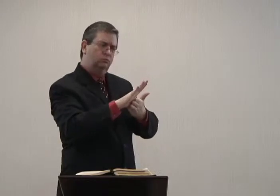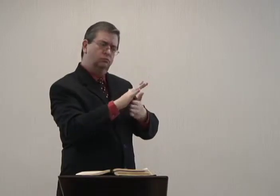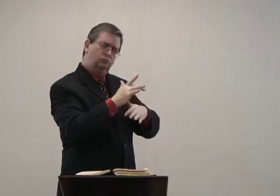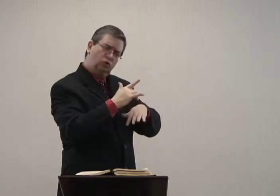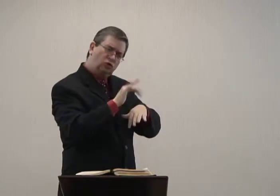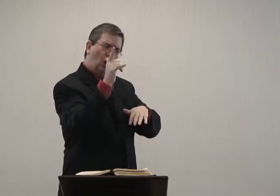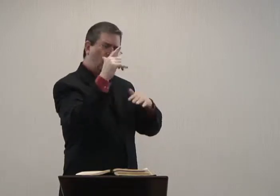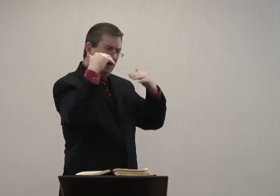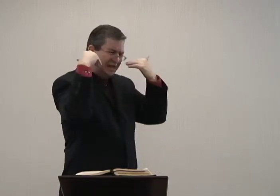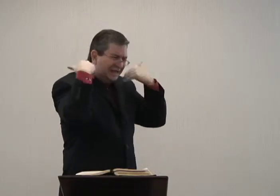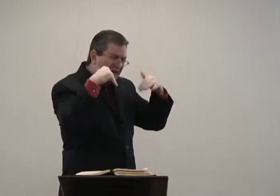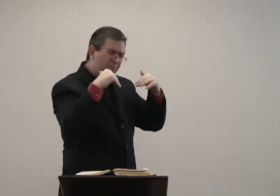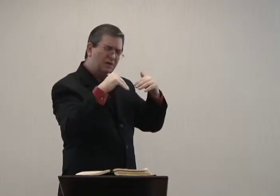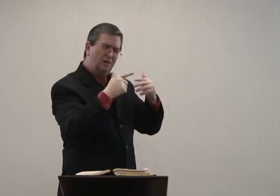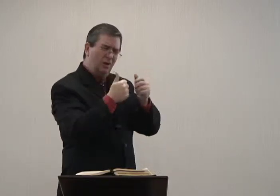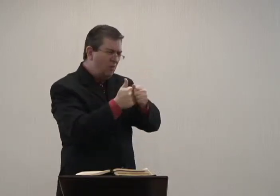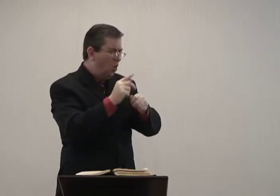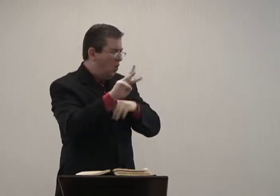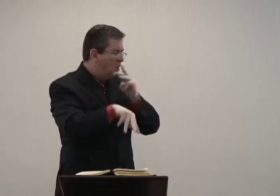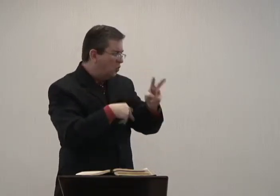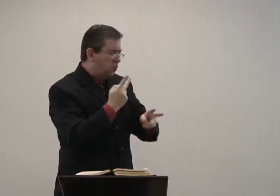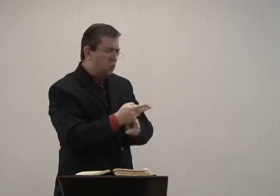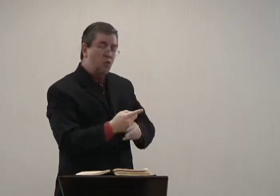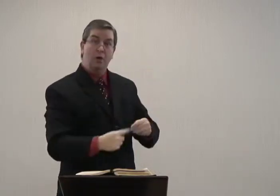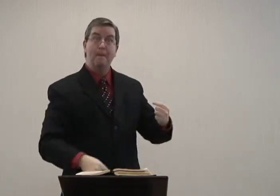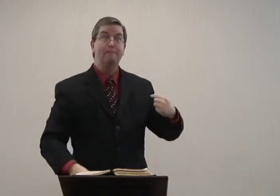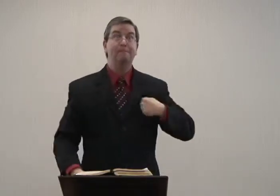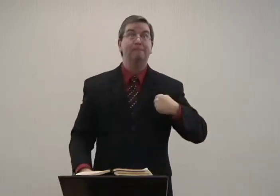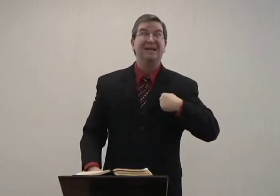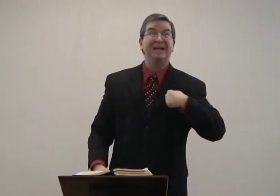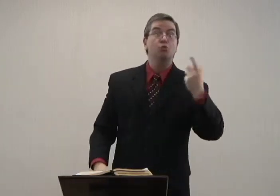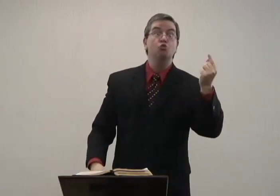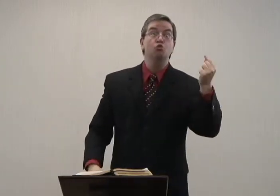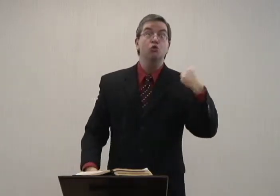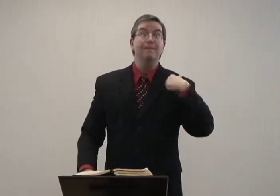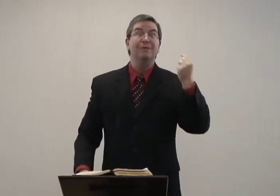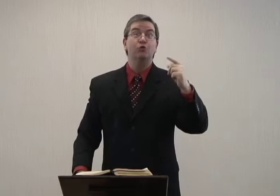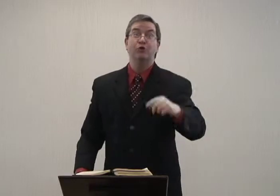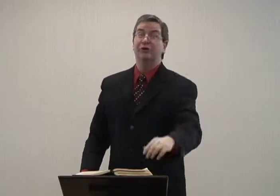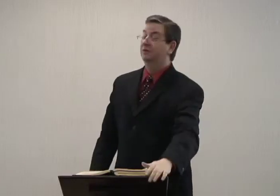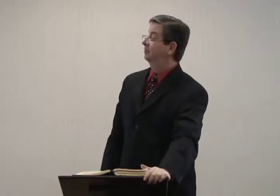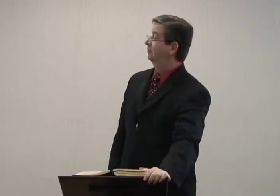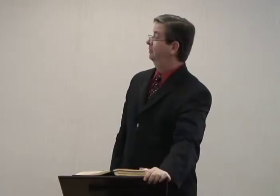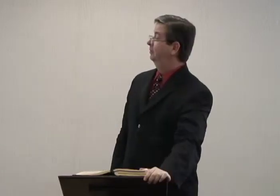nice. Look sharp. And I follow the world. What I do?